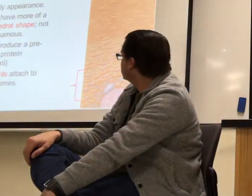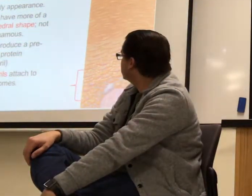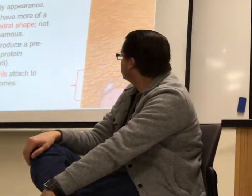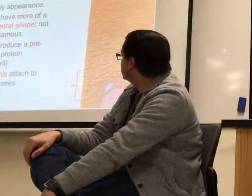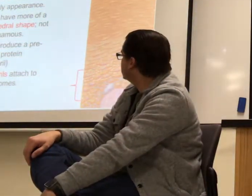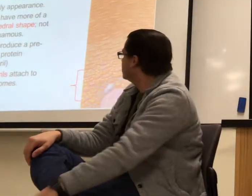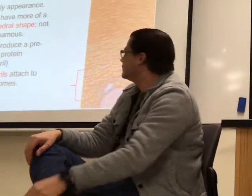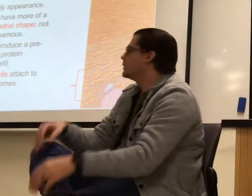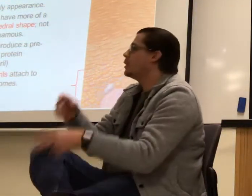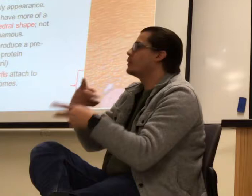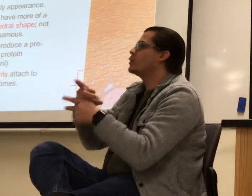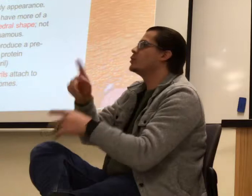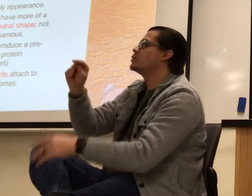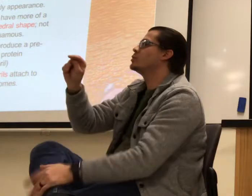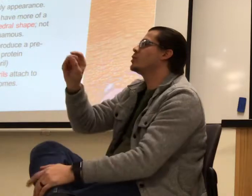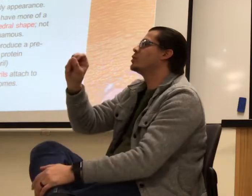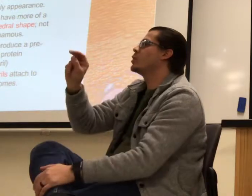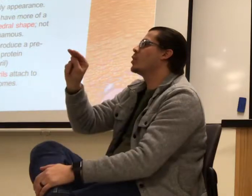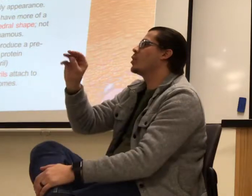tonofibrils,